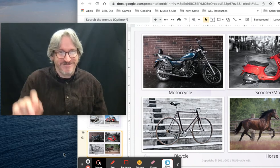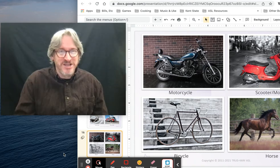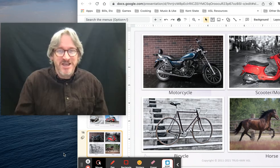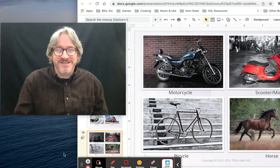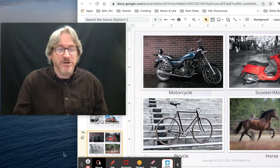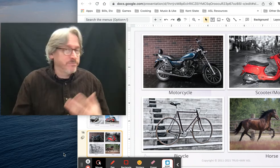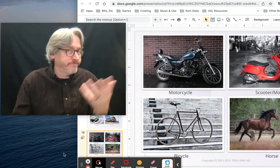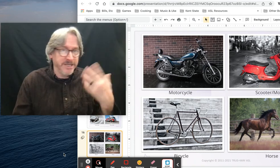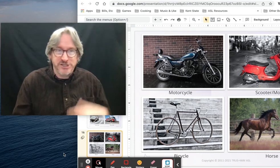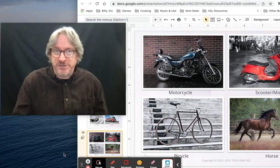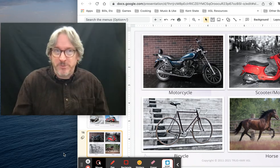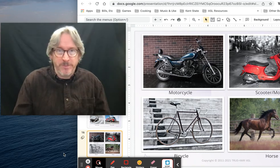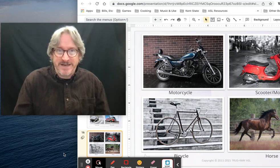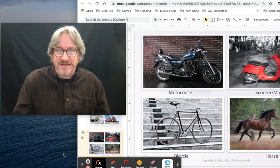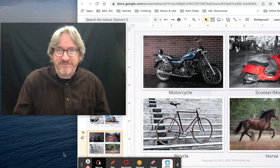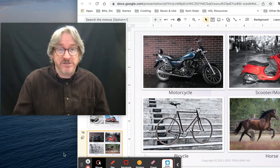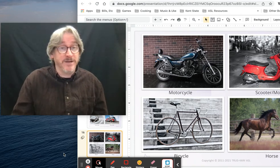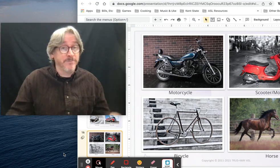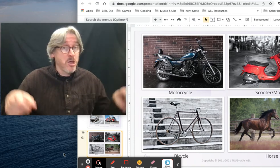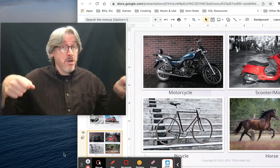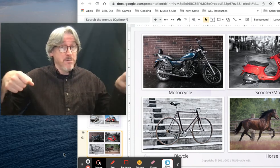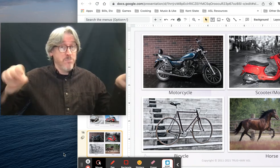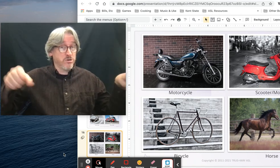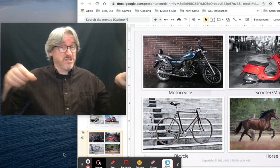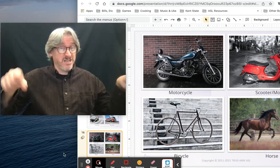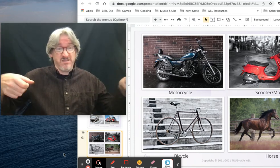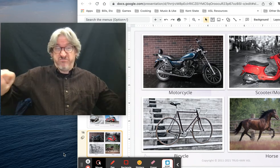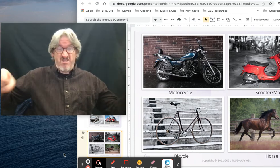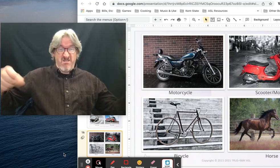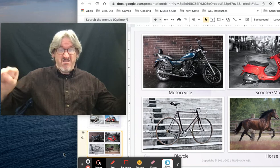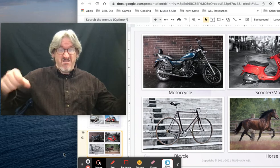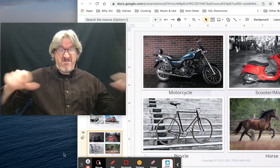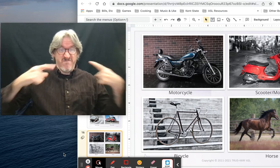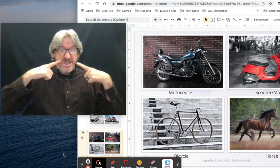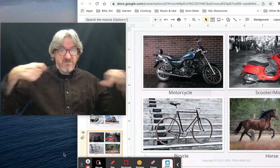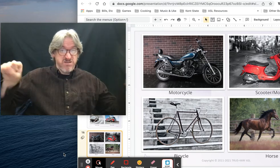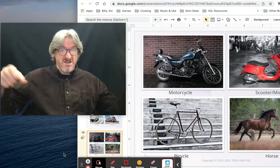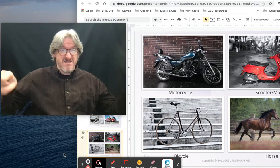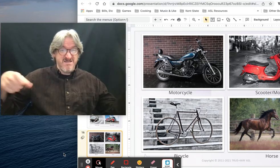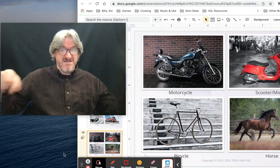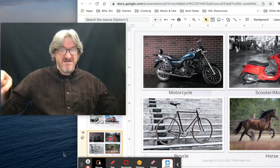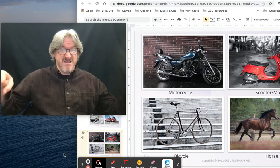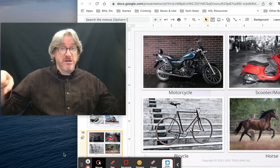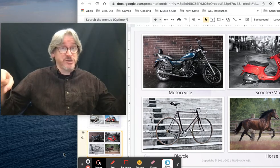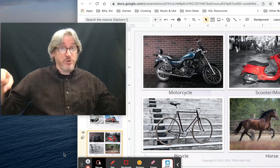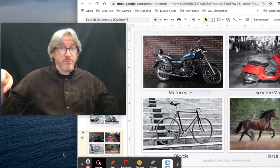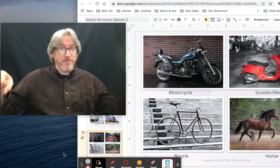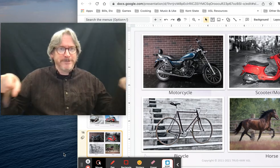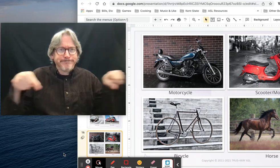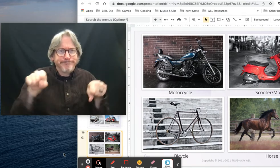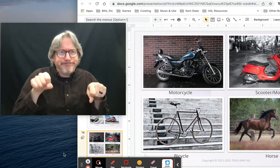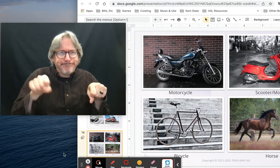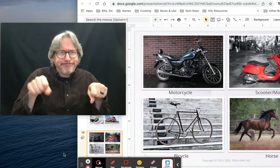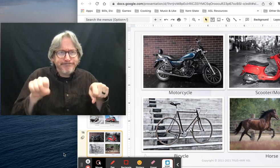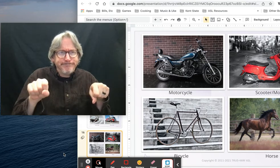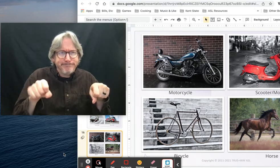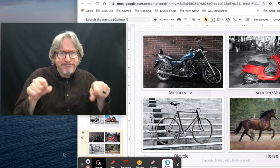truck. So it's just going back to that finger spelling. Motorcycle, big, scooter moped,